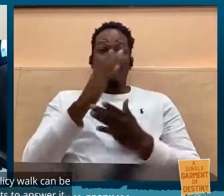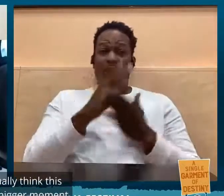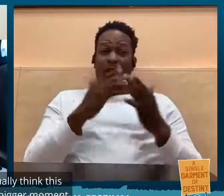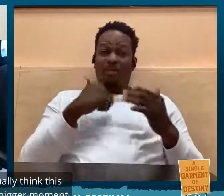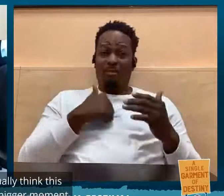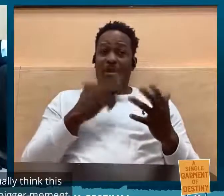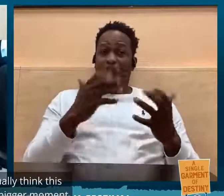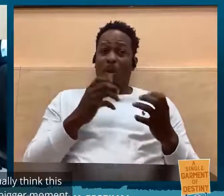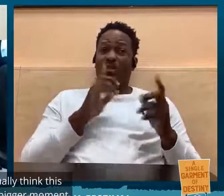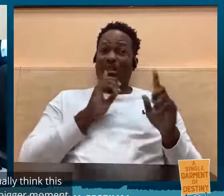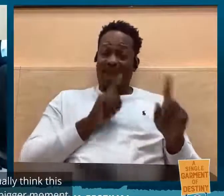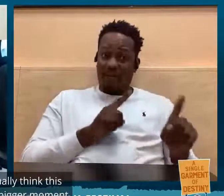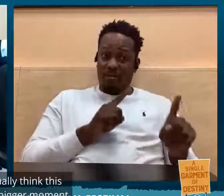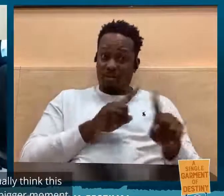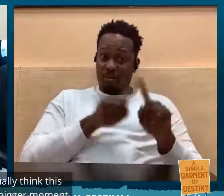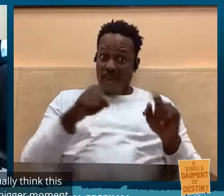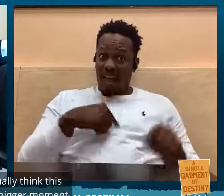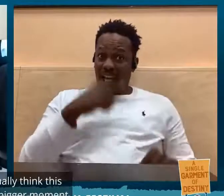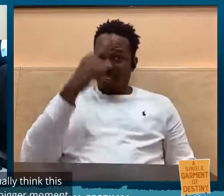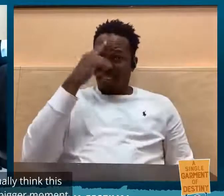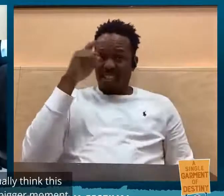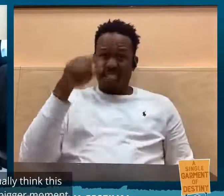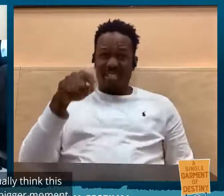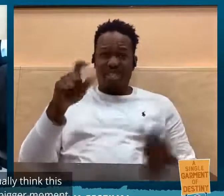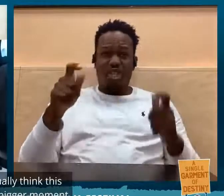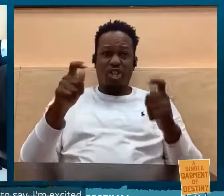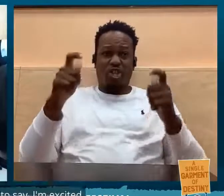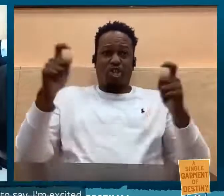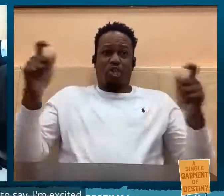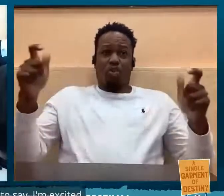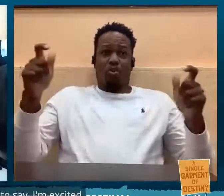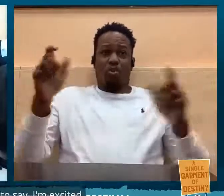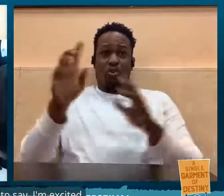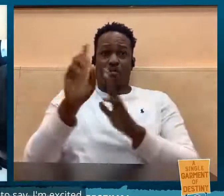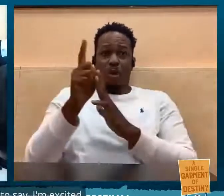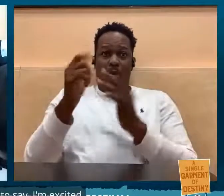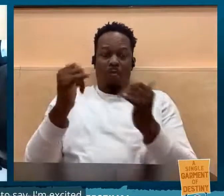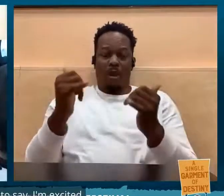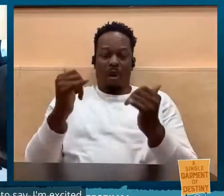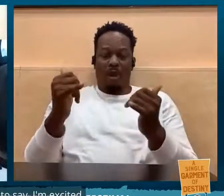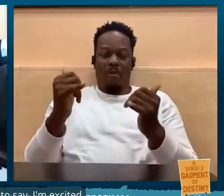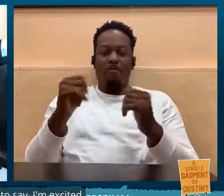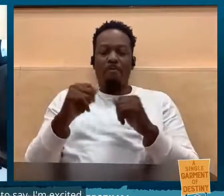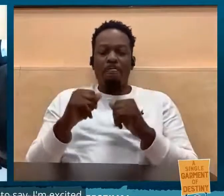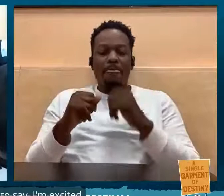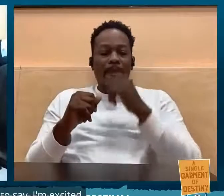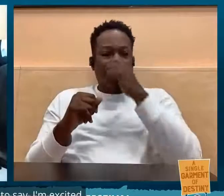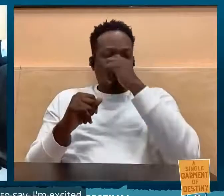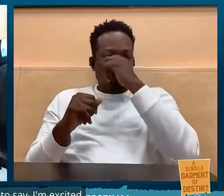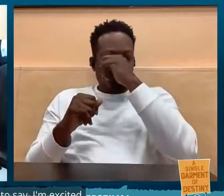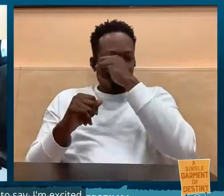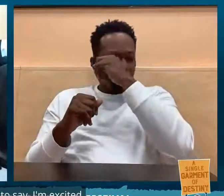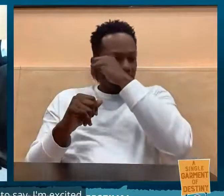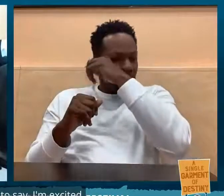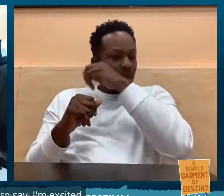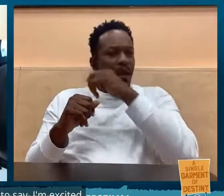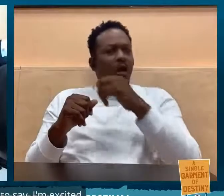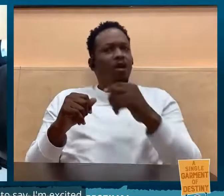answer it. But I actually think this is an even bigger moment. And so I want to say,